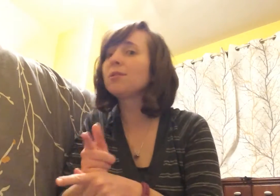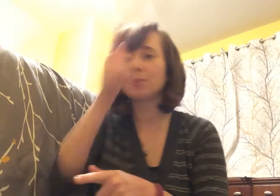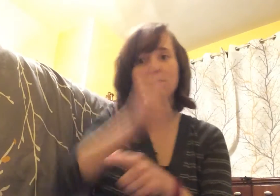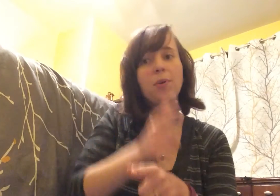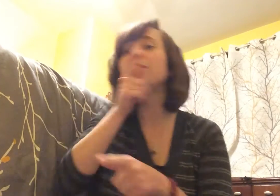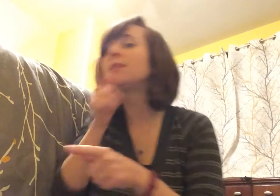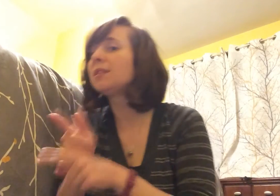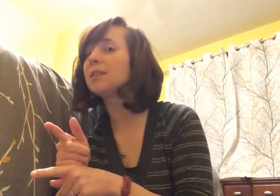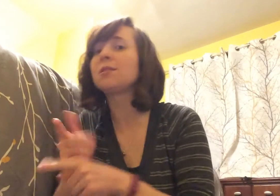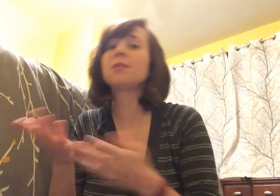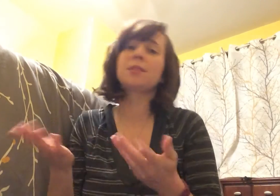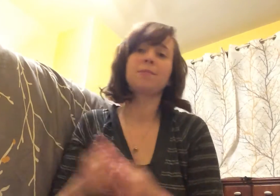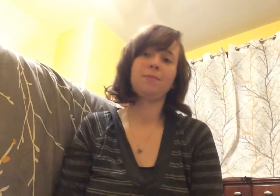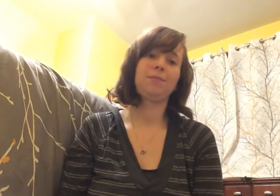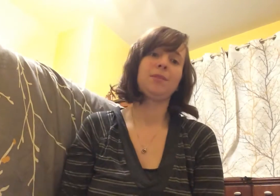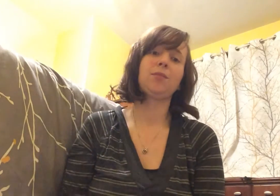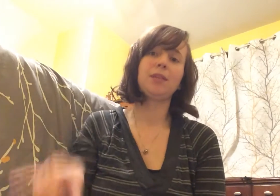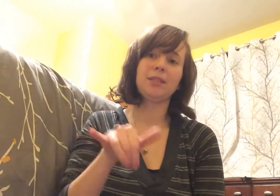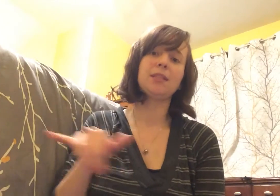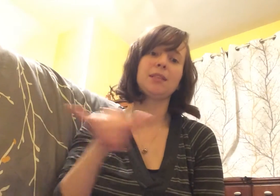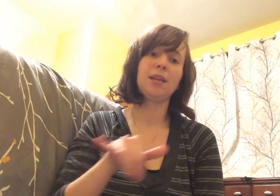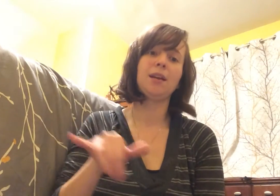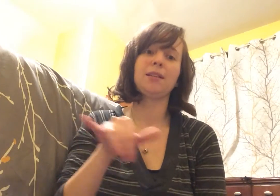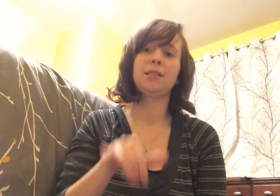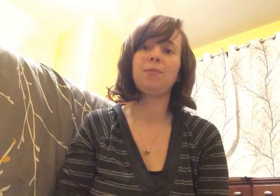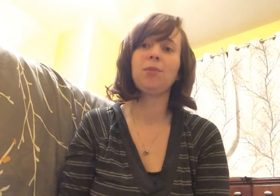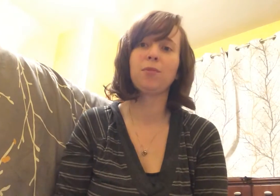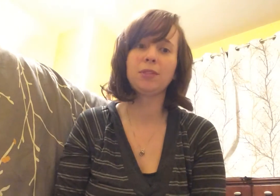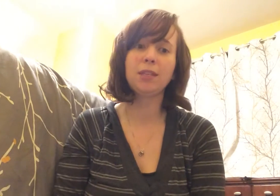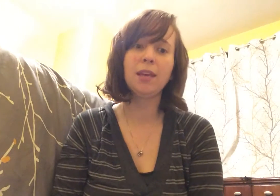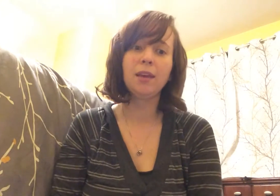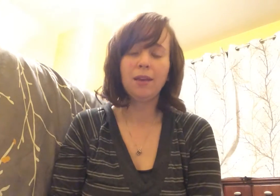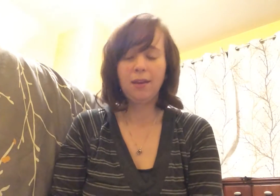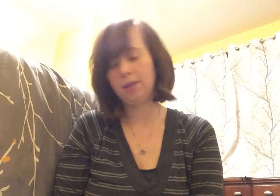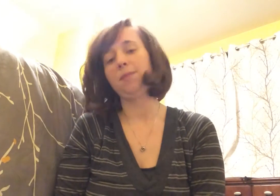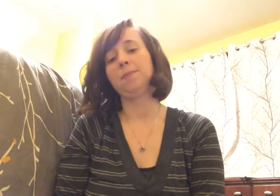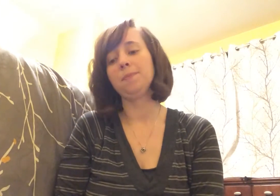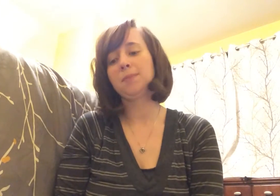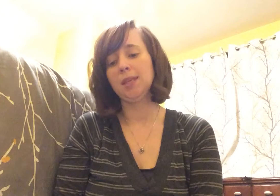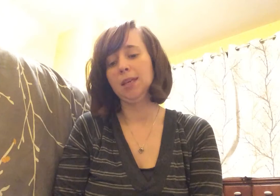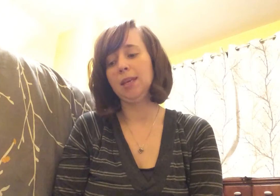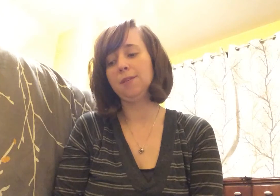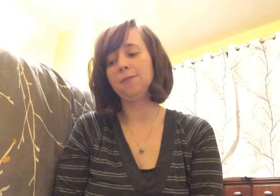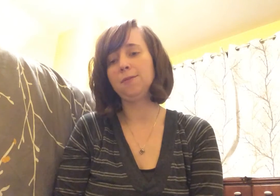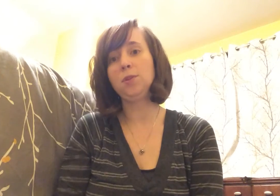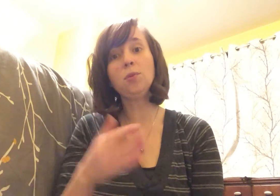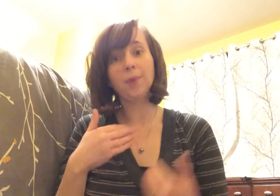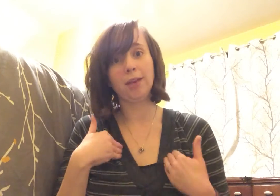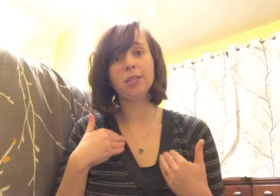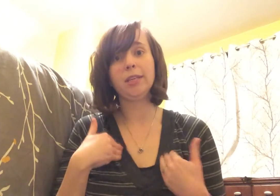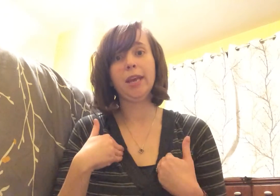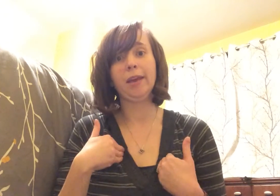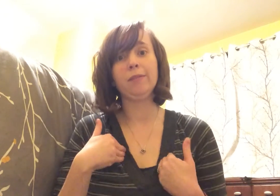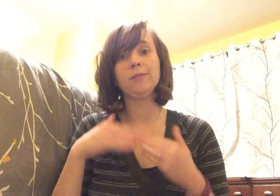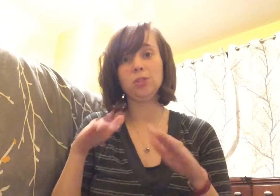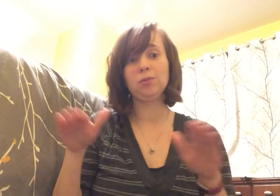sisters, brothers and sisters. So it's kind of the same universally. If you actually have